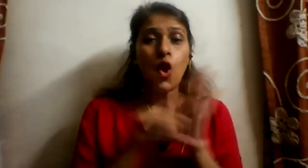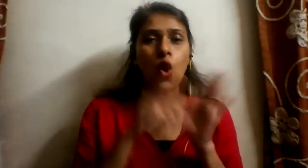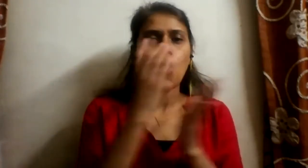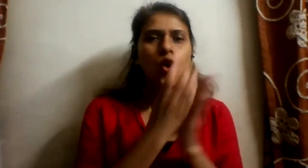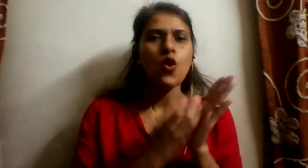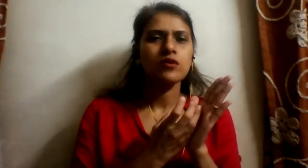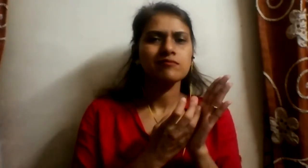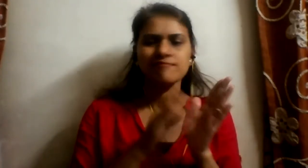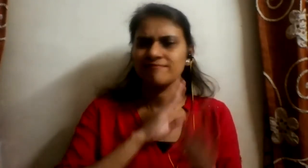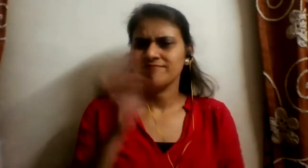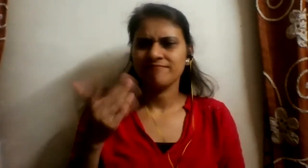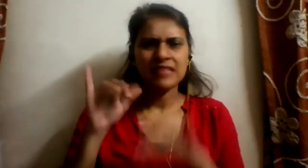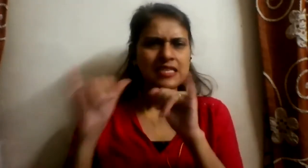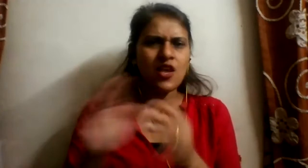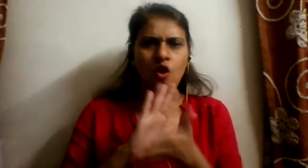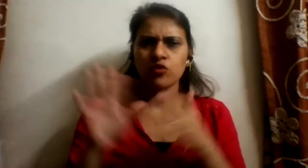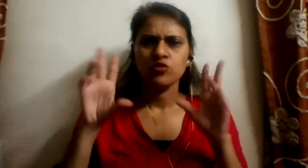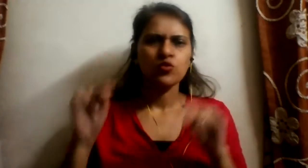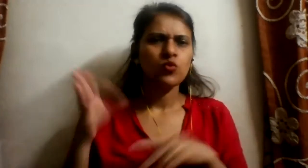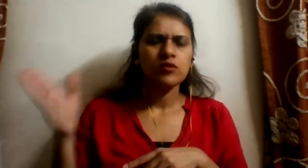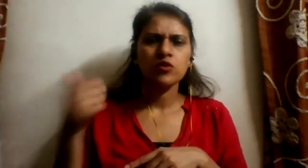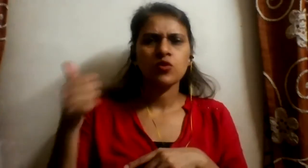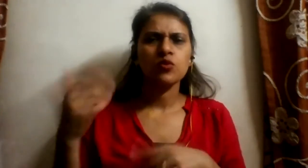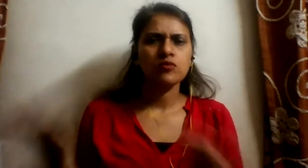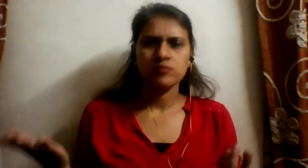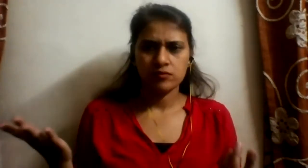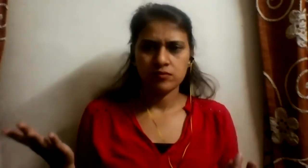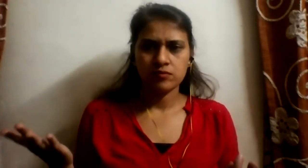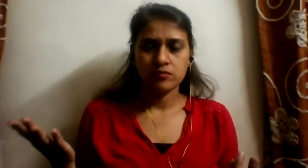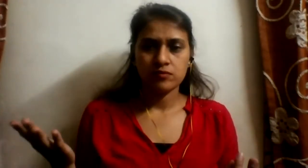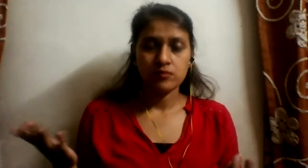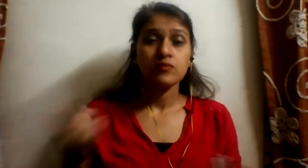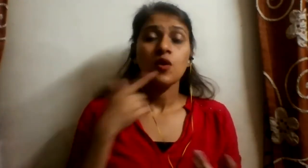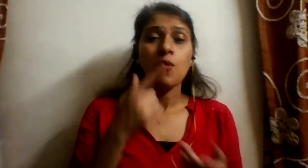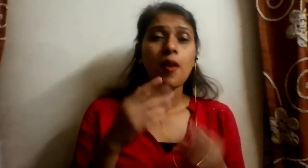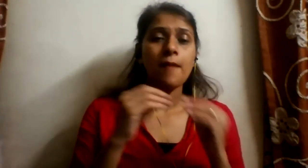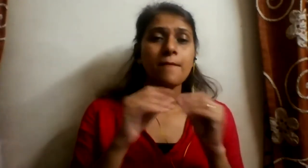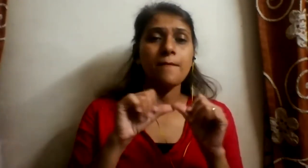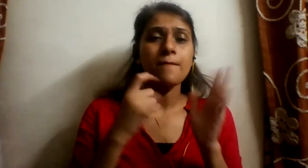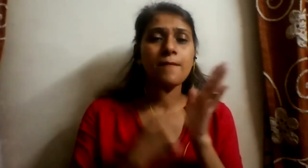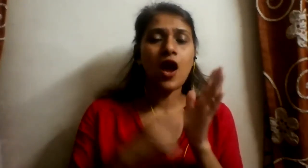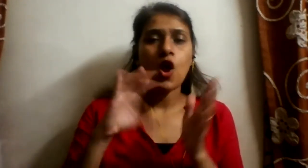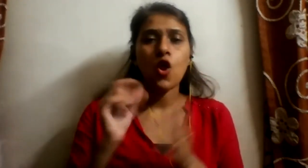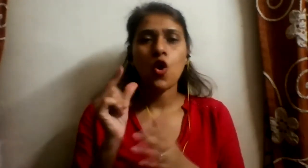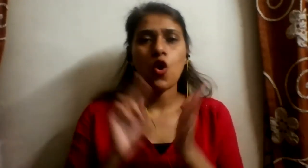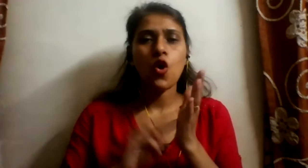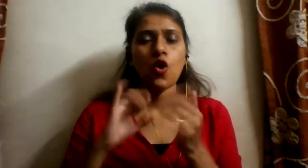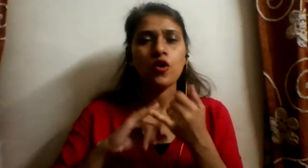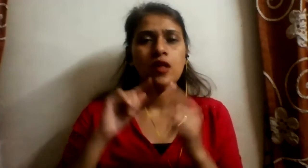went up to Supreme Court, and the court ordered the Bar Council of India that what are your conditions